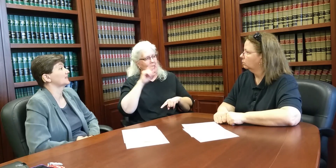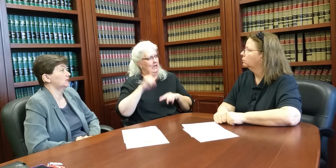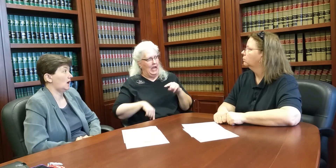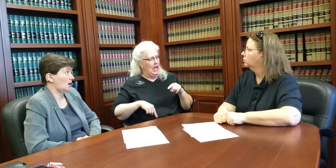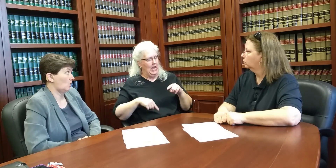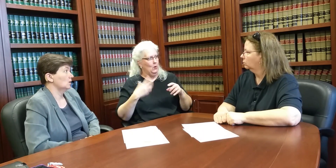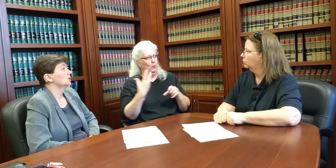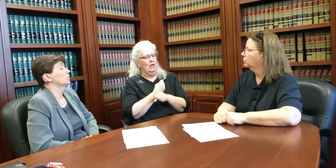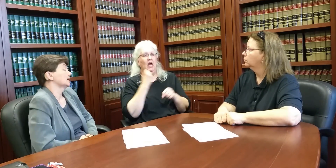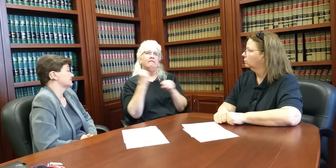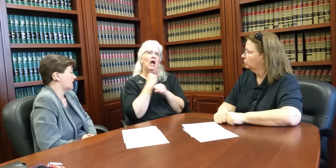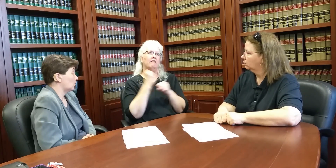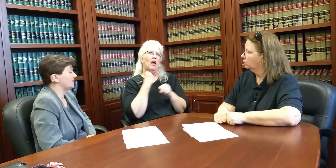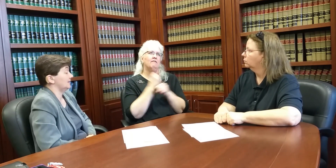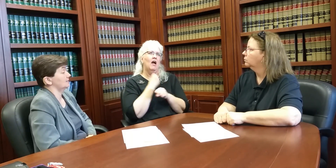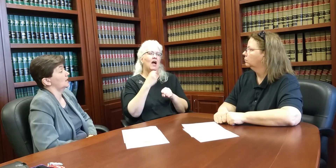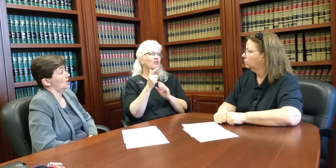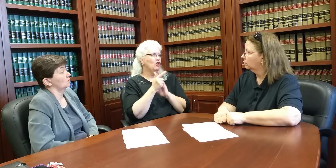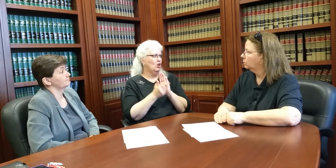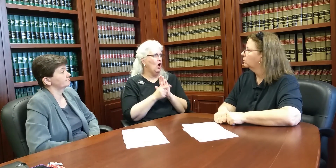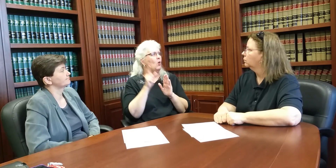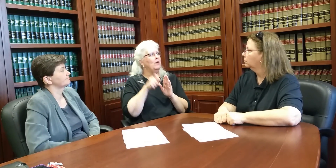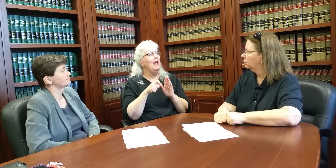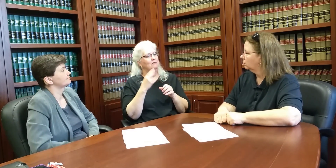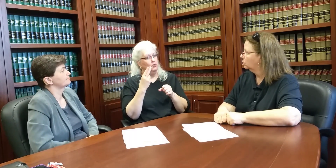the law. We got to fight within the law.